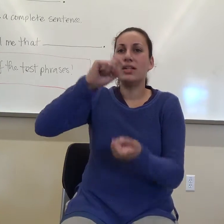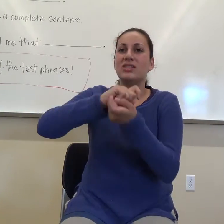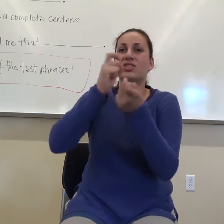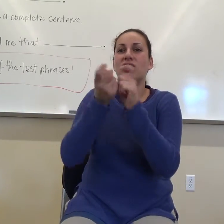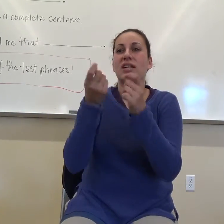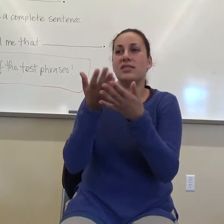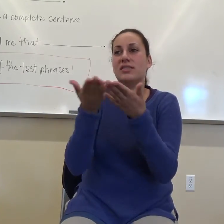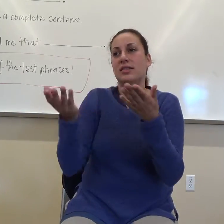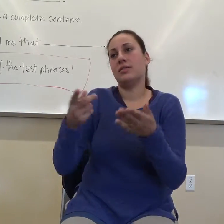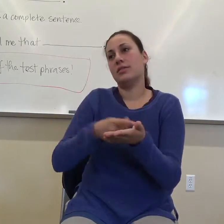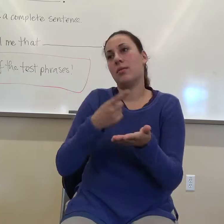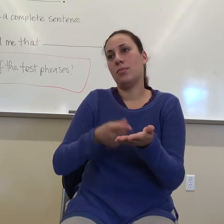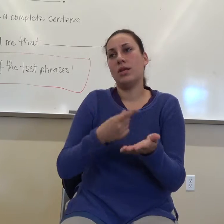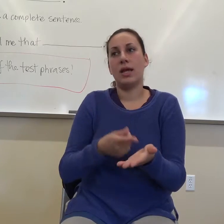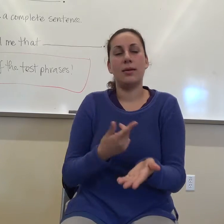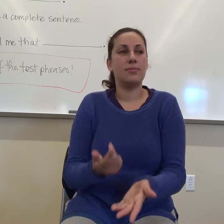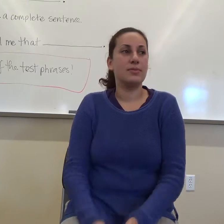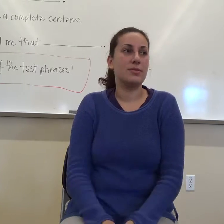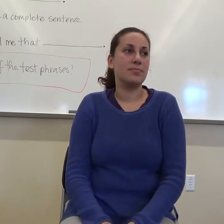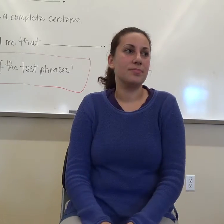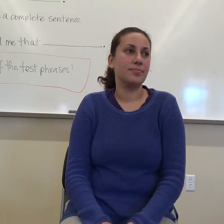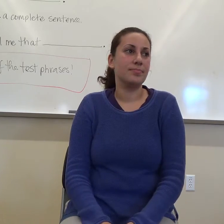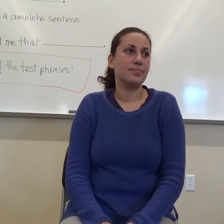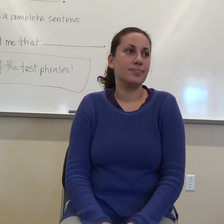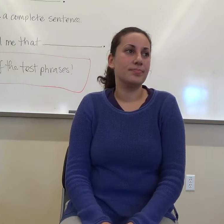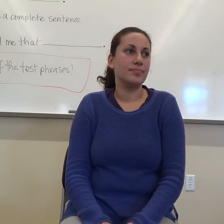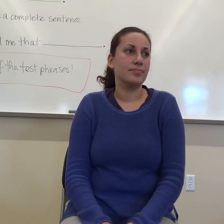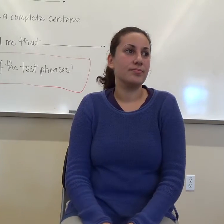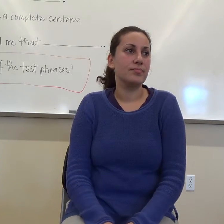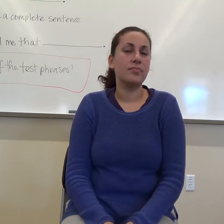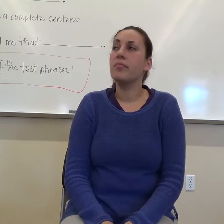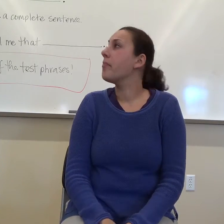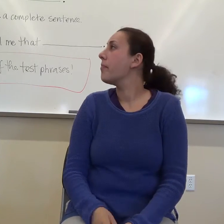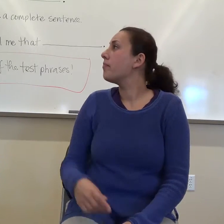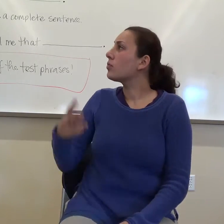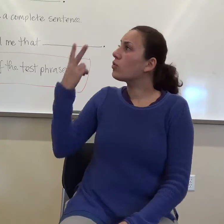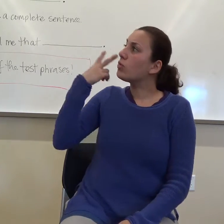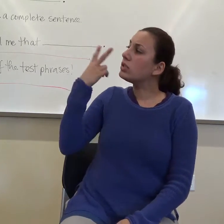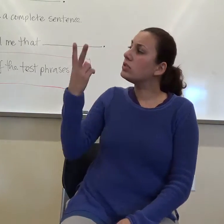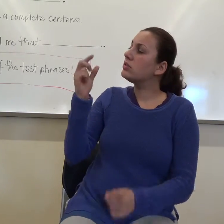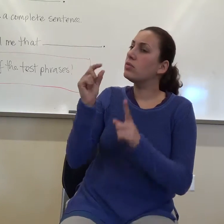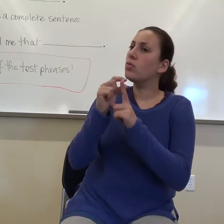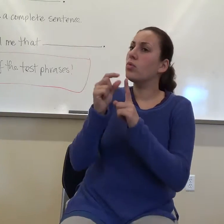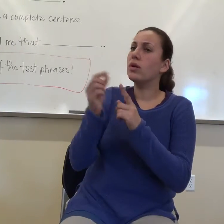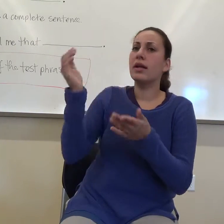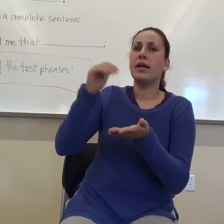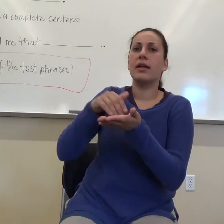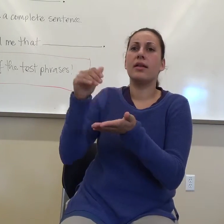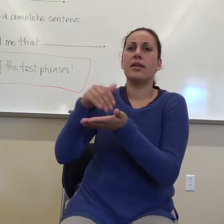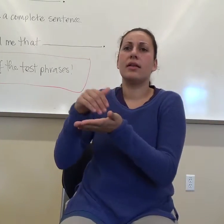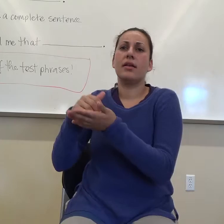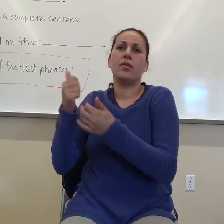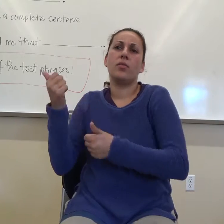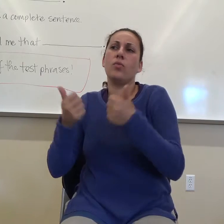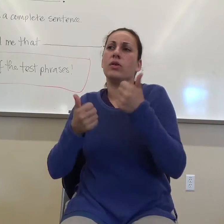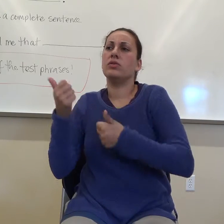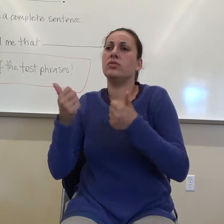Okay, what do we see referenced, repeated, or referred to throughout here? Punishment. Yeah,